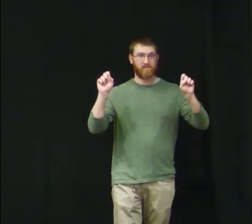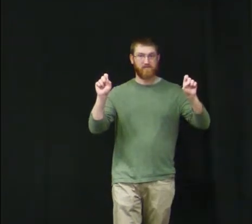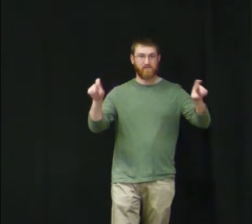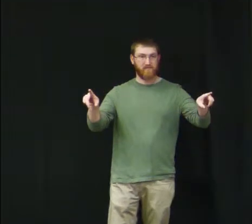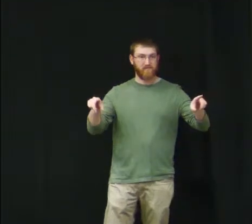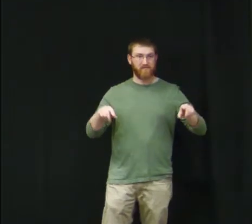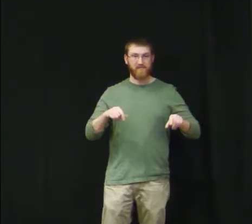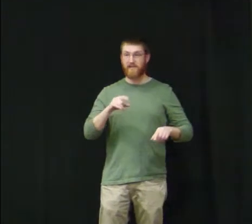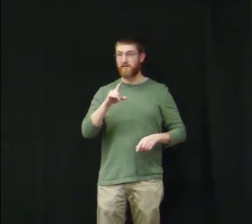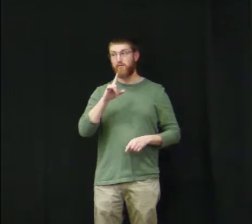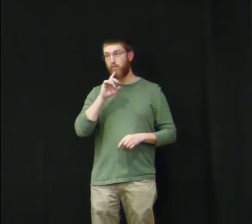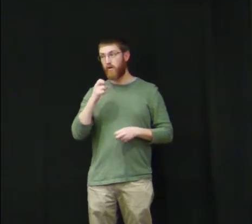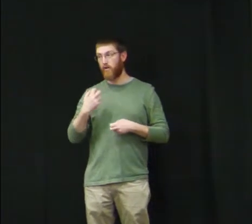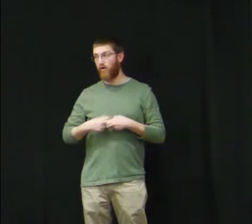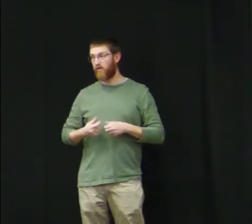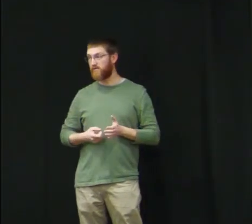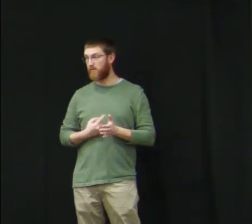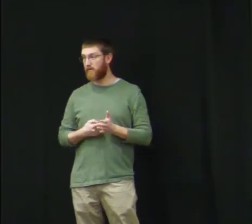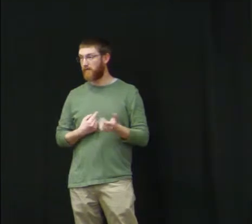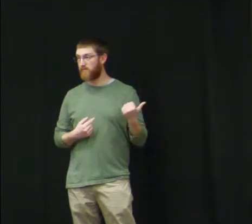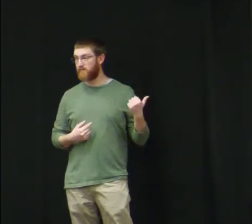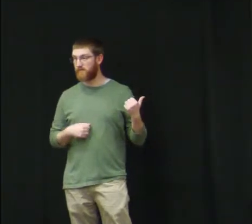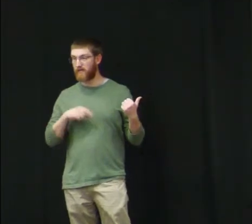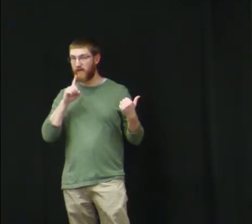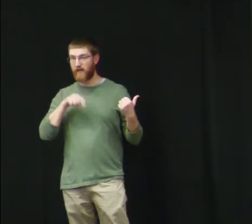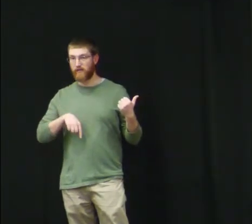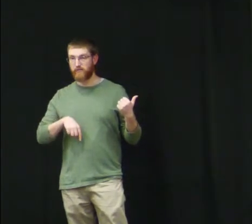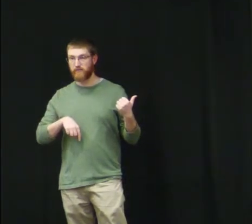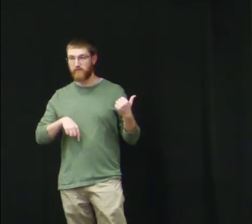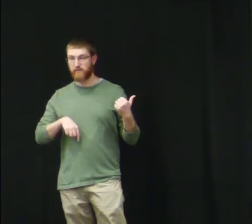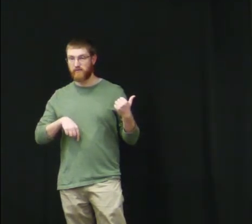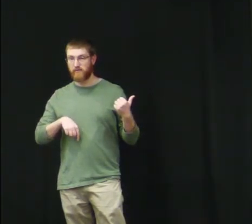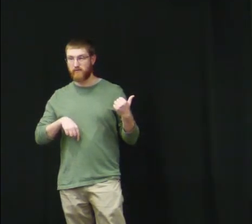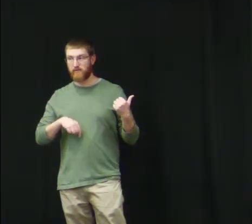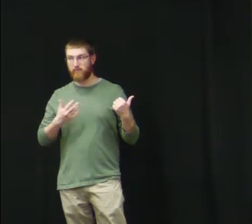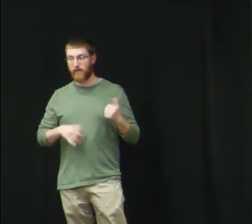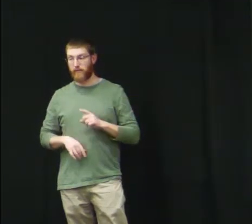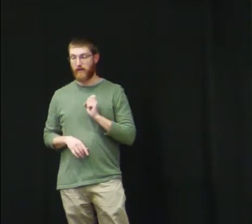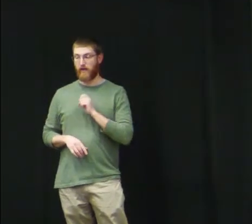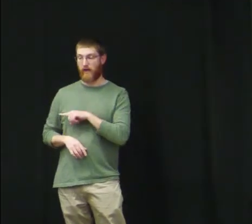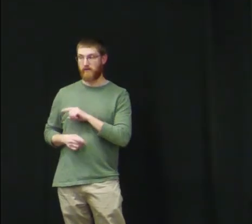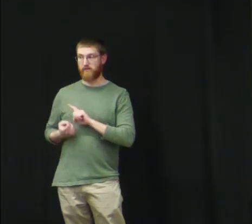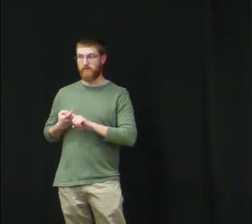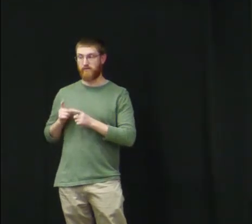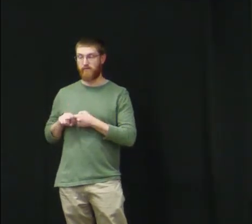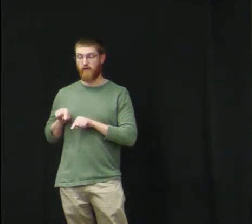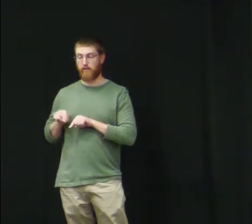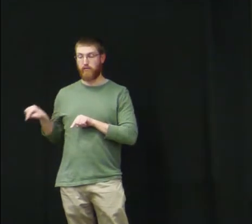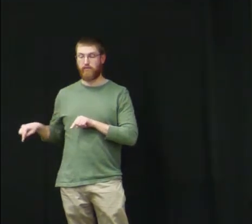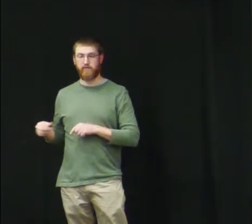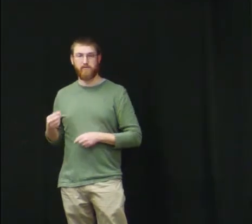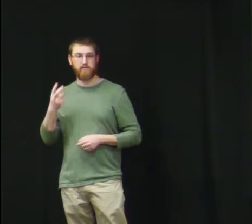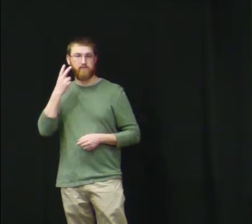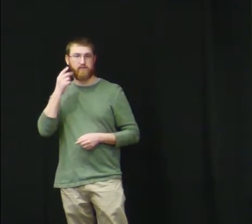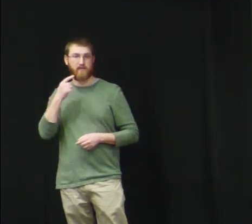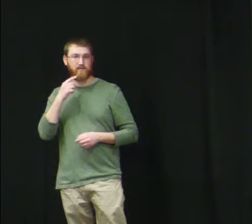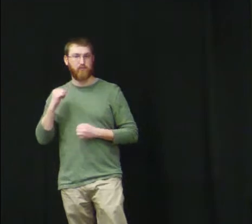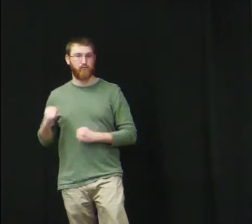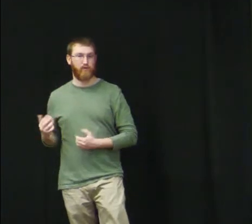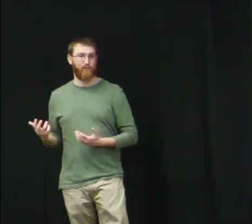That's not a really hard question. Feel free to ask your best friend who is in the room.